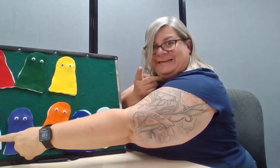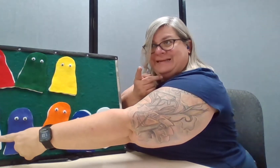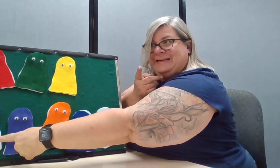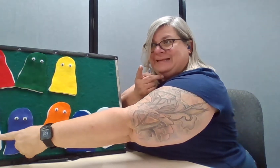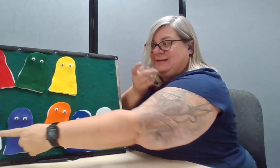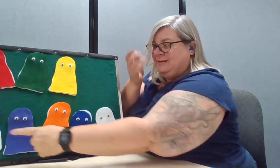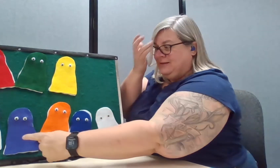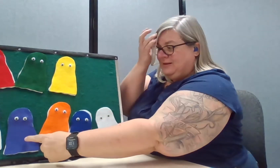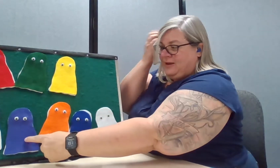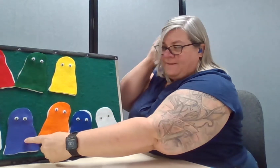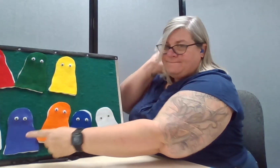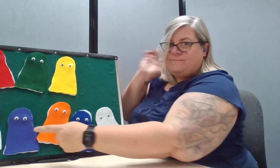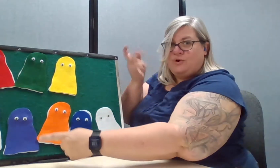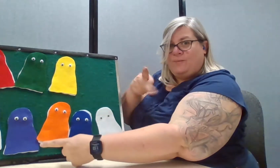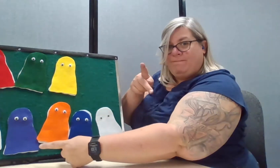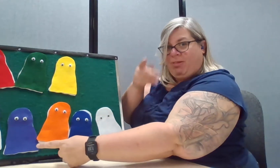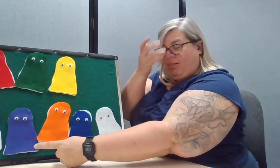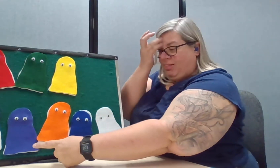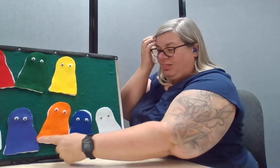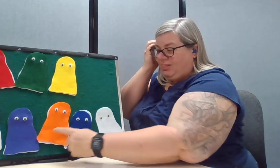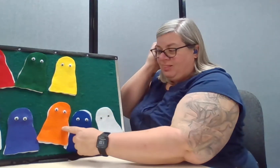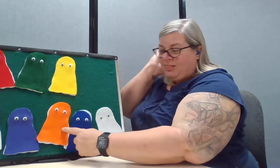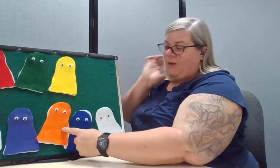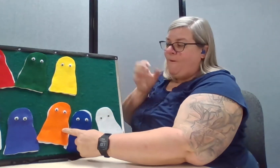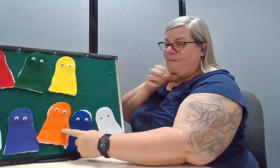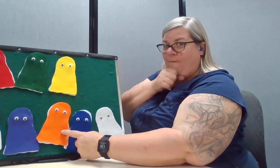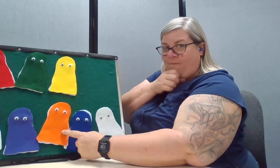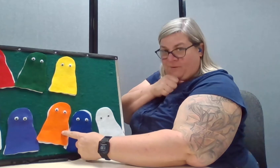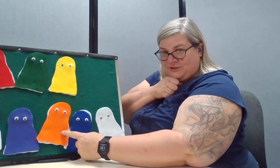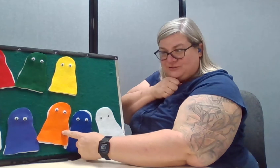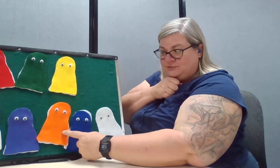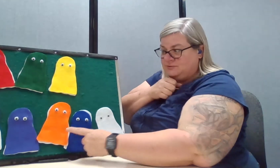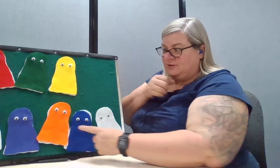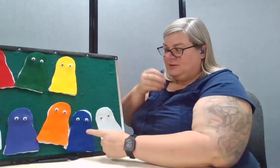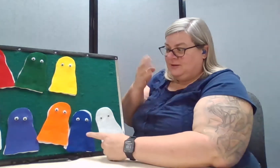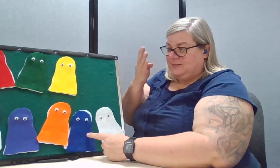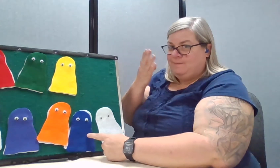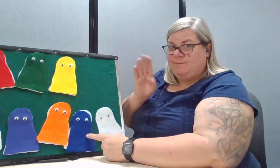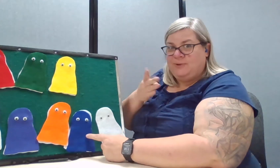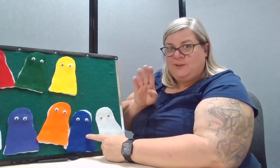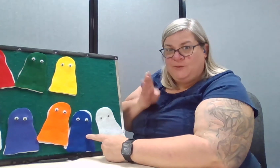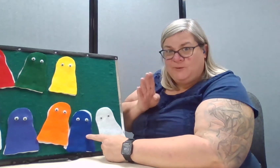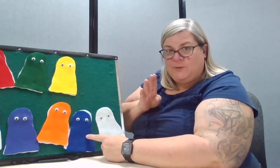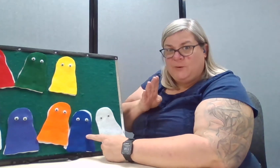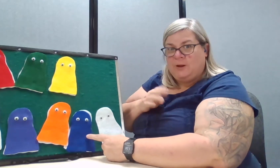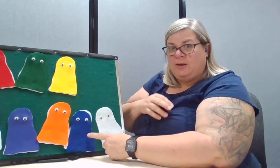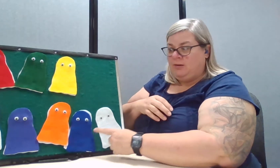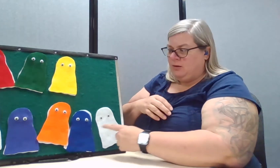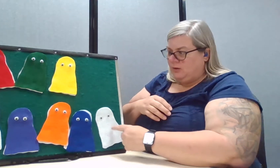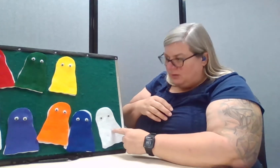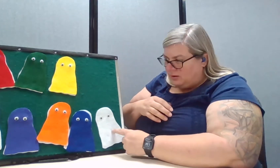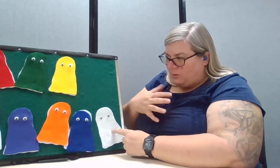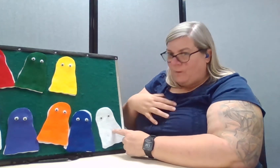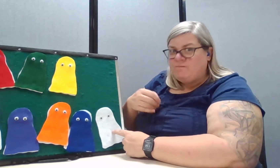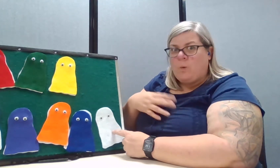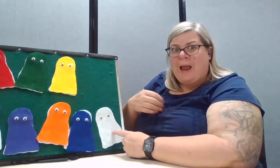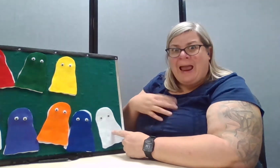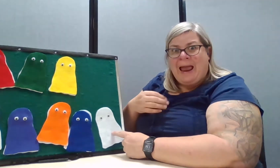ghost, little purple, little orange ghost, and our little blue ghost. But